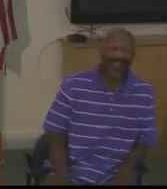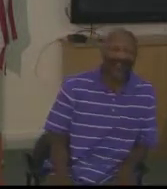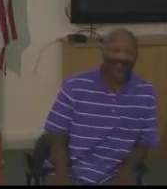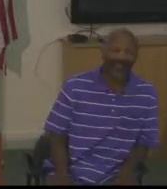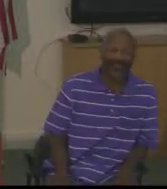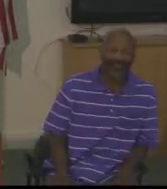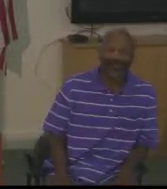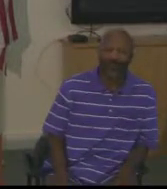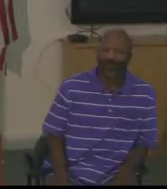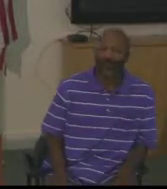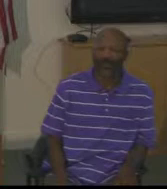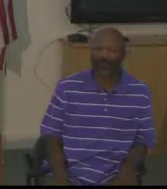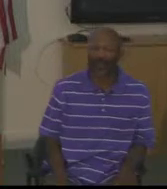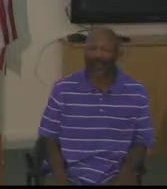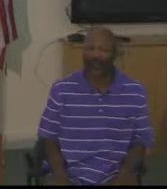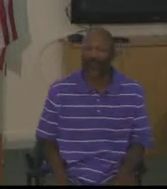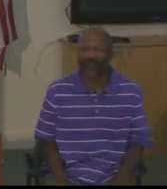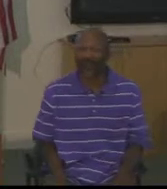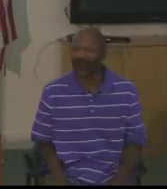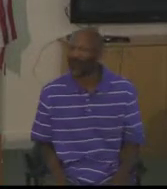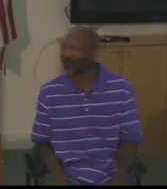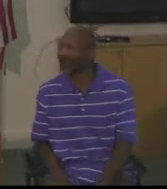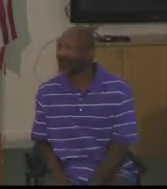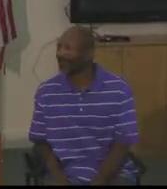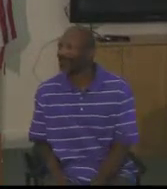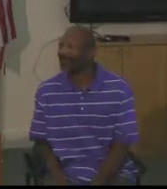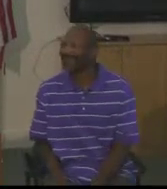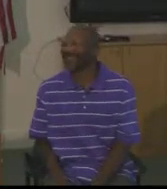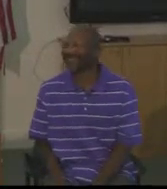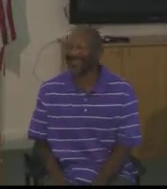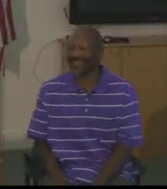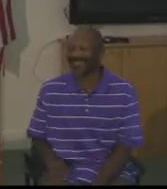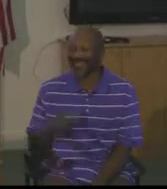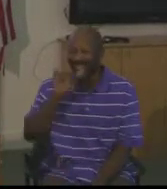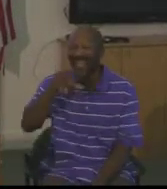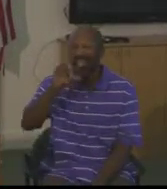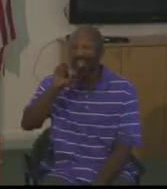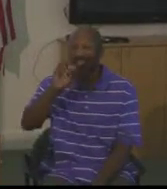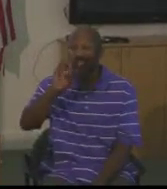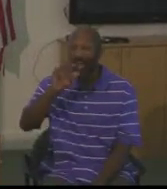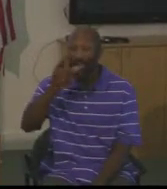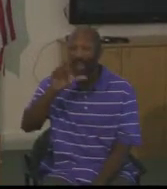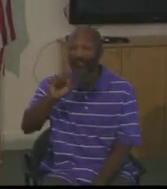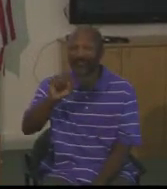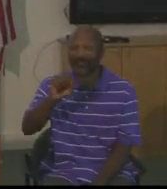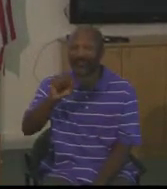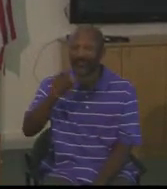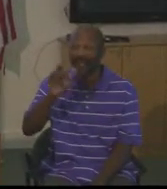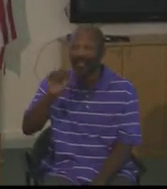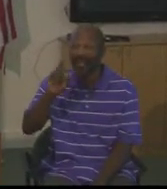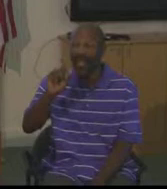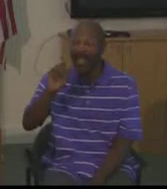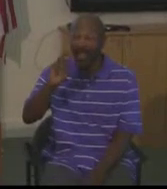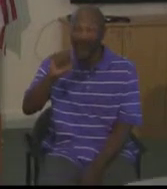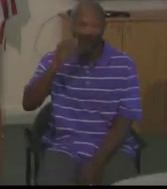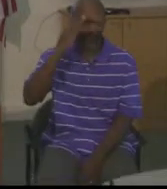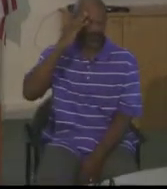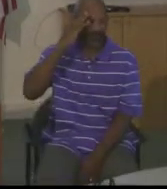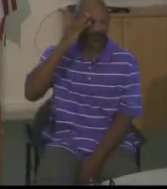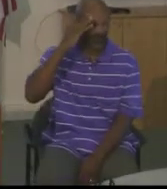Yeah, I know. That's a stupid story. I don't like that book. Okay, so how did you guys do?